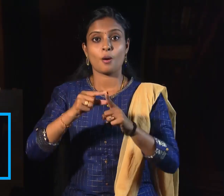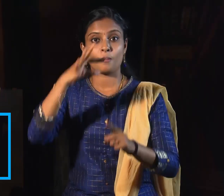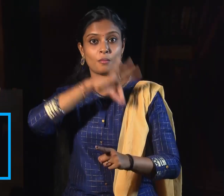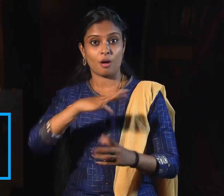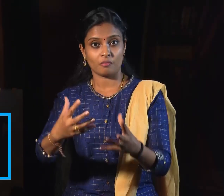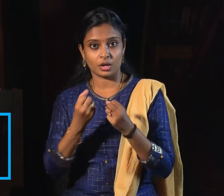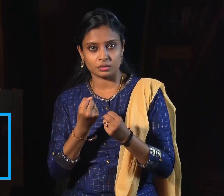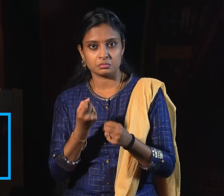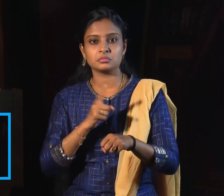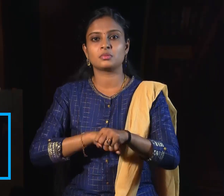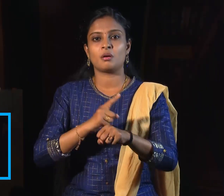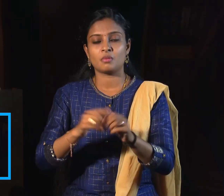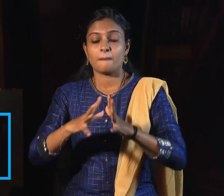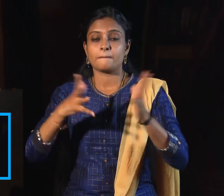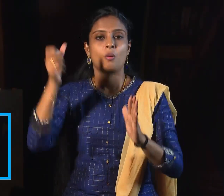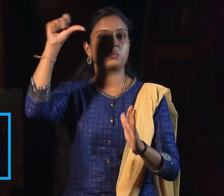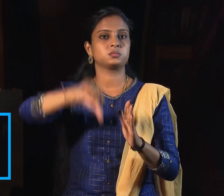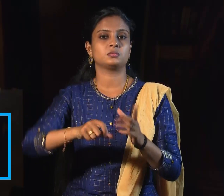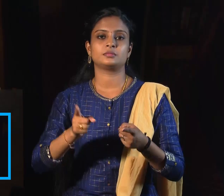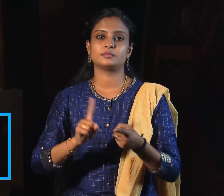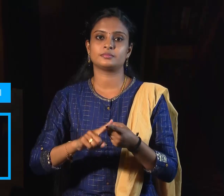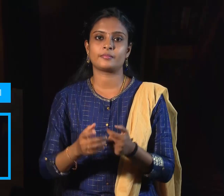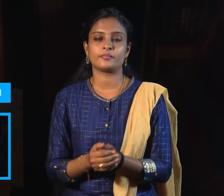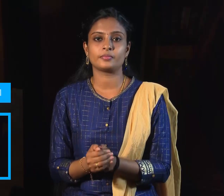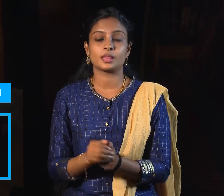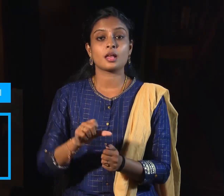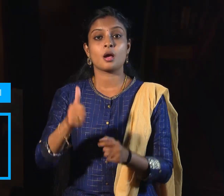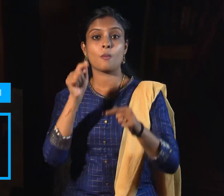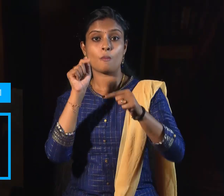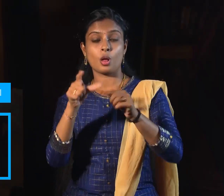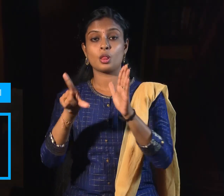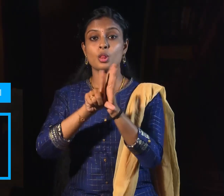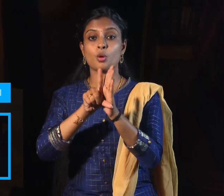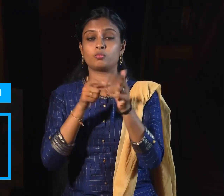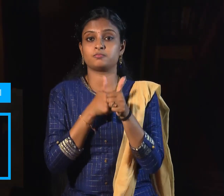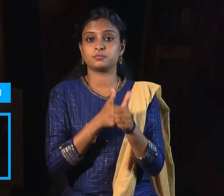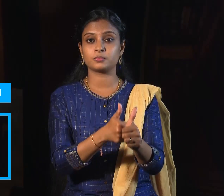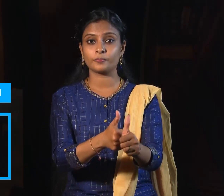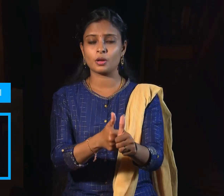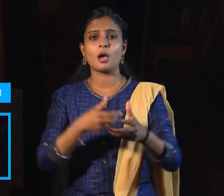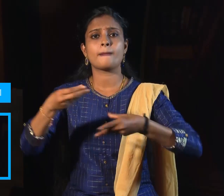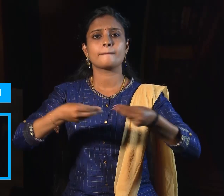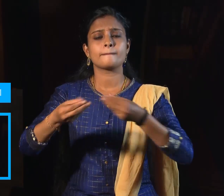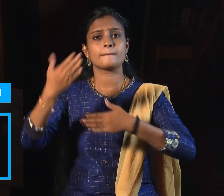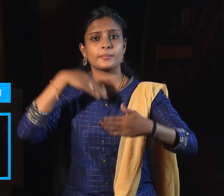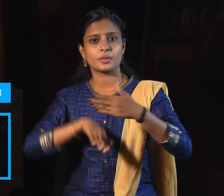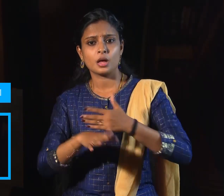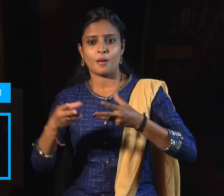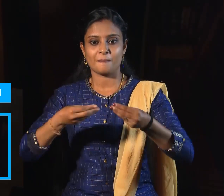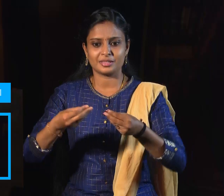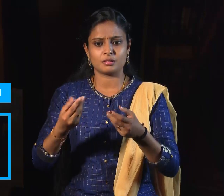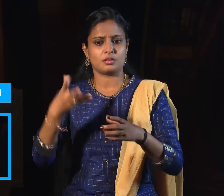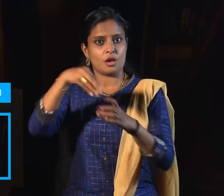or suffer heavy losses. Next, legal and lawful. In any of the business the company